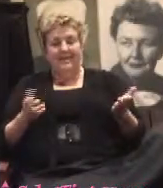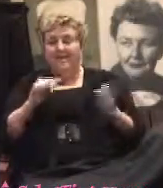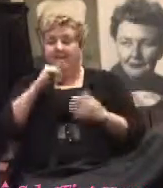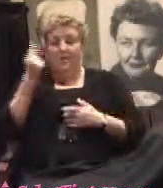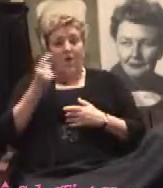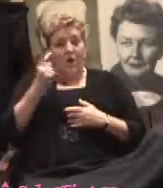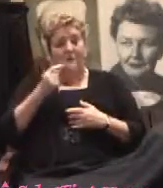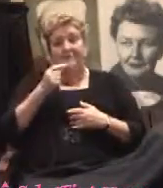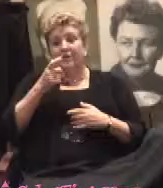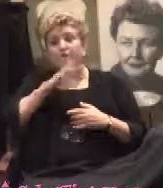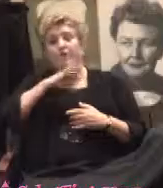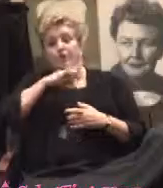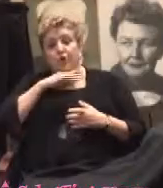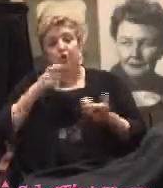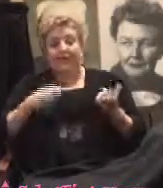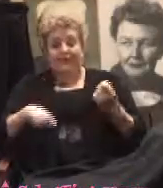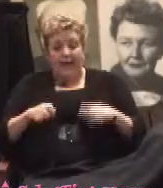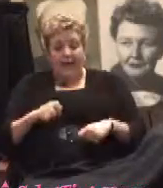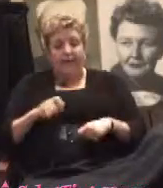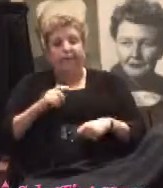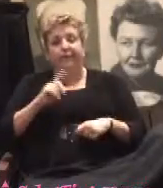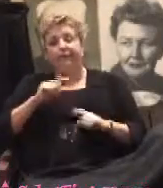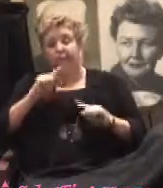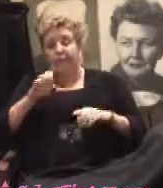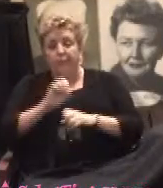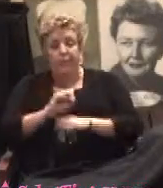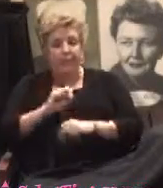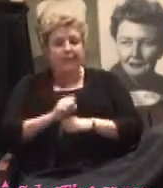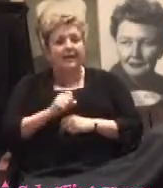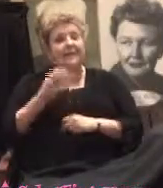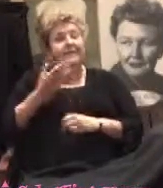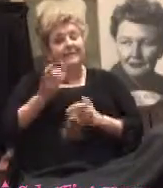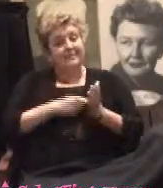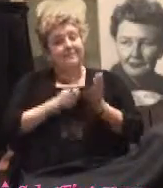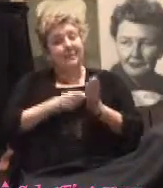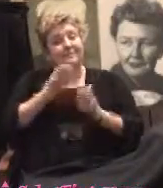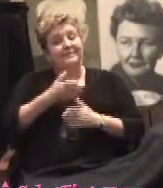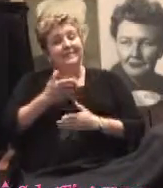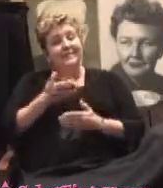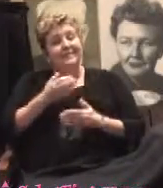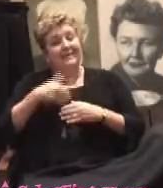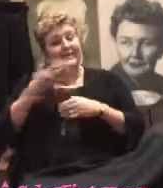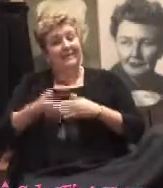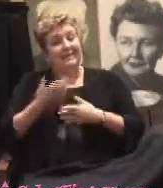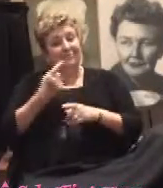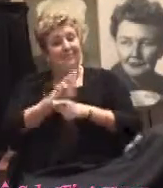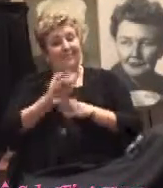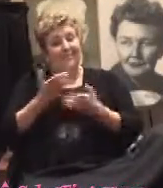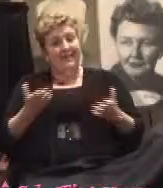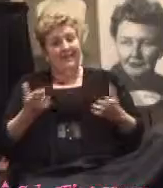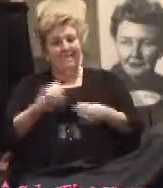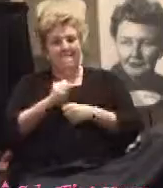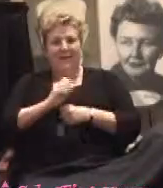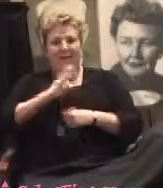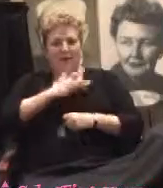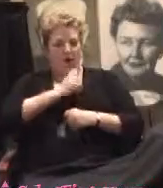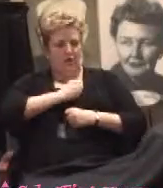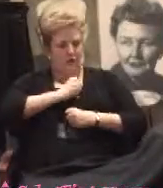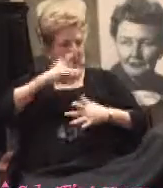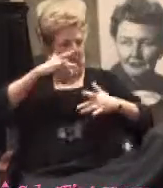alarm clock and a baby, a bill. Sometimes the next indicated thing makes your heart blow up in your chest with joy. I